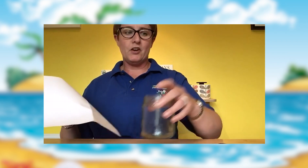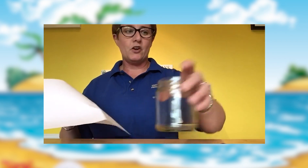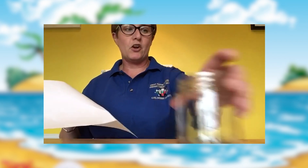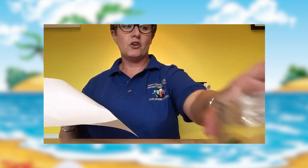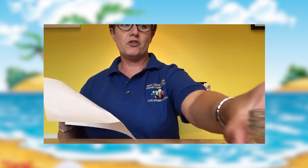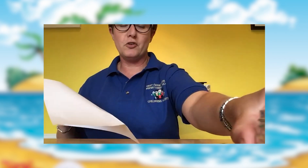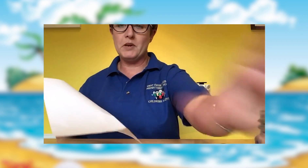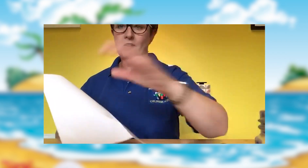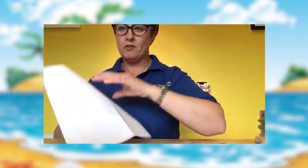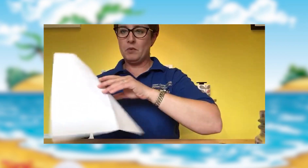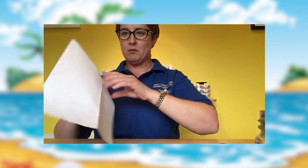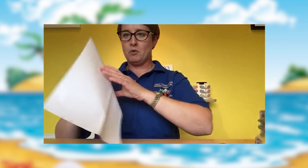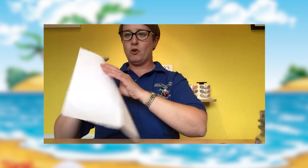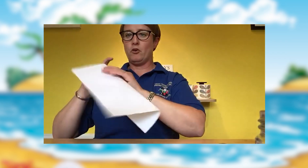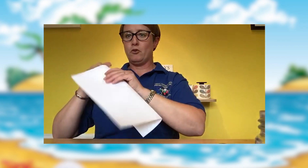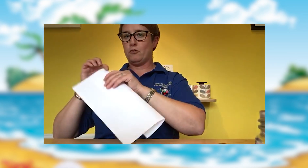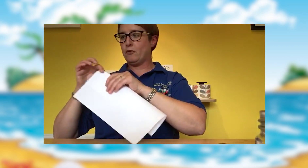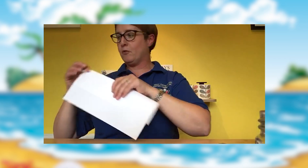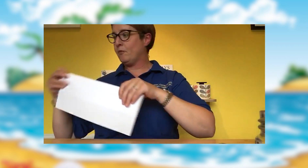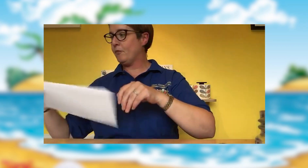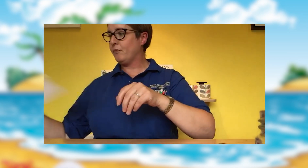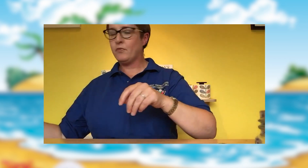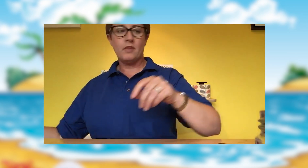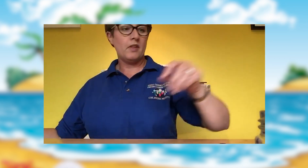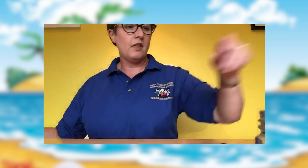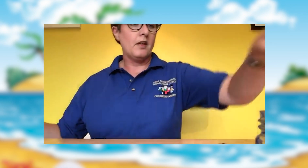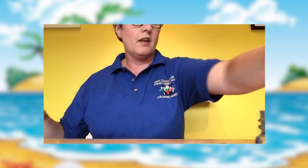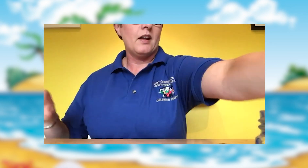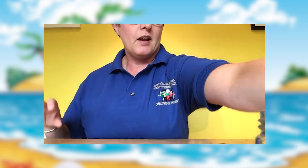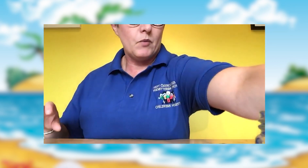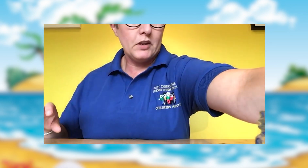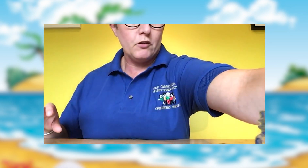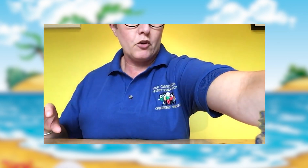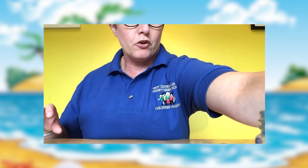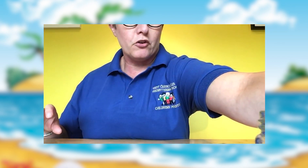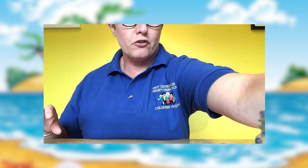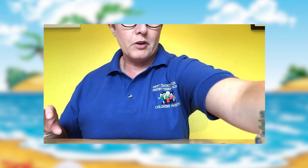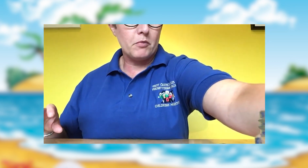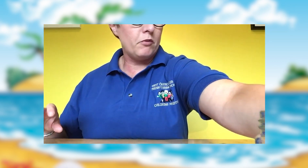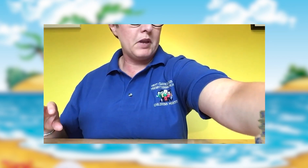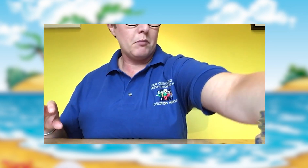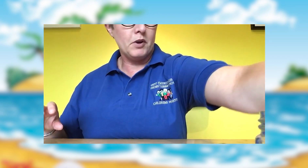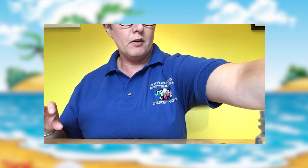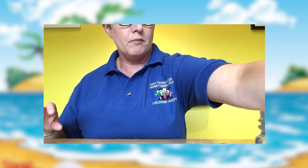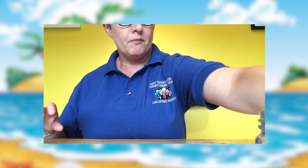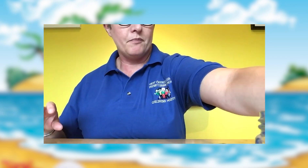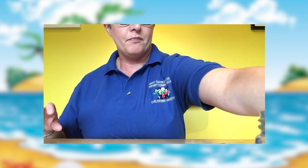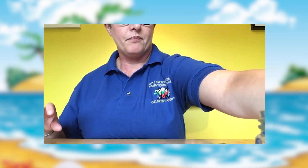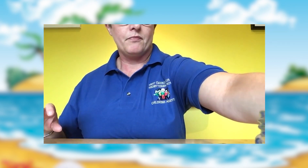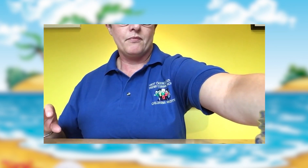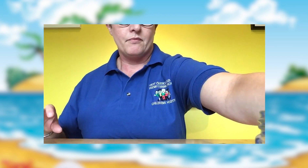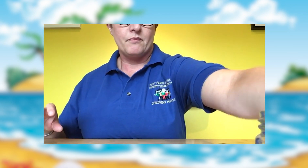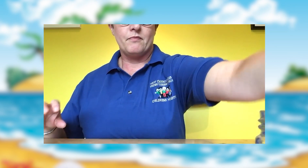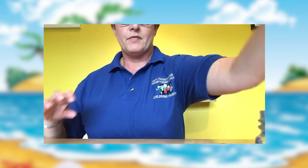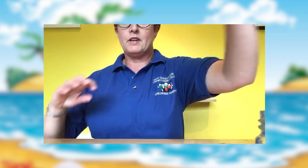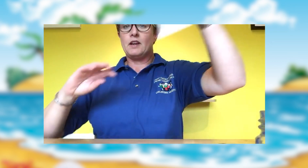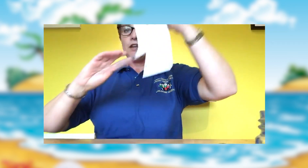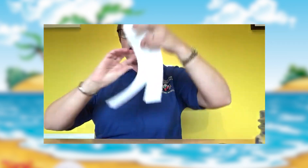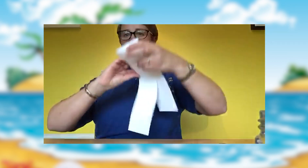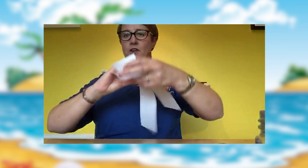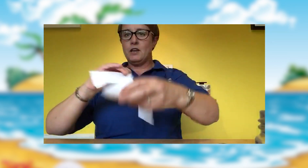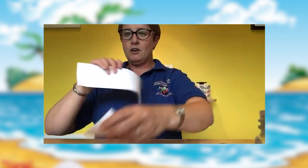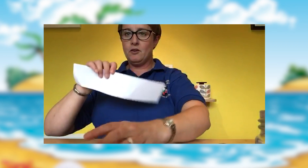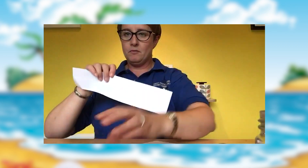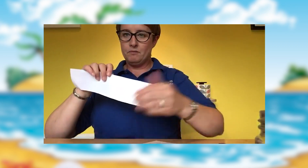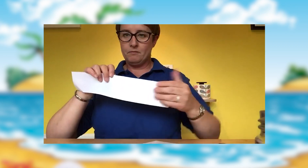and then cut your piece of paper off. And when you've got your strip of paper, like